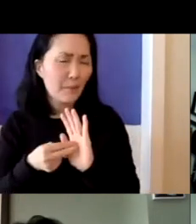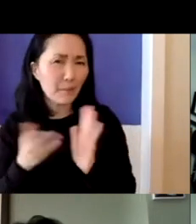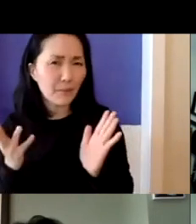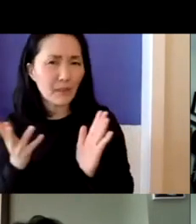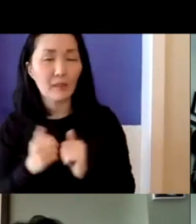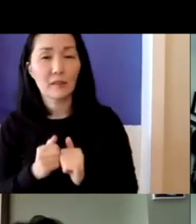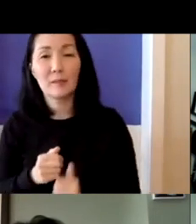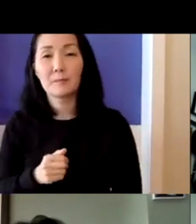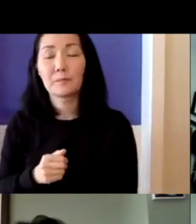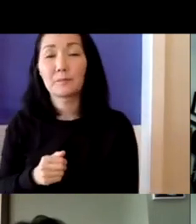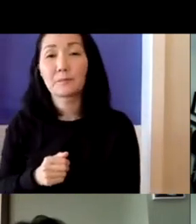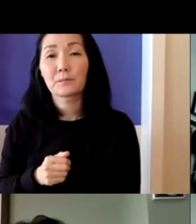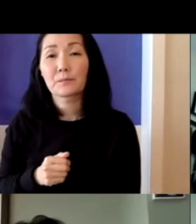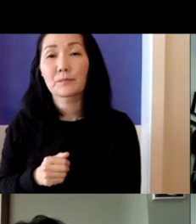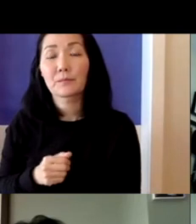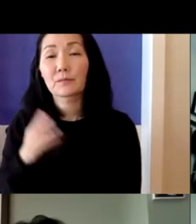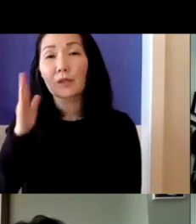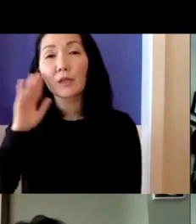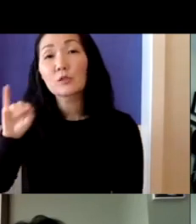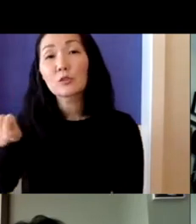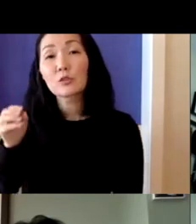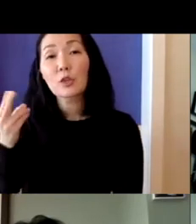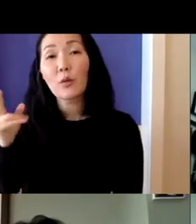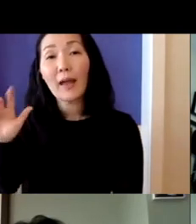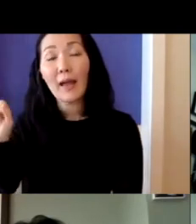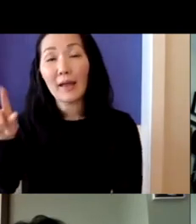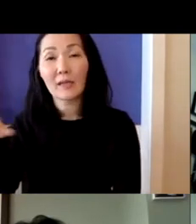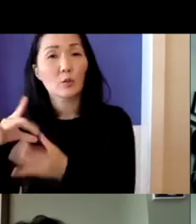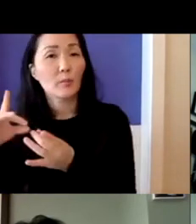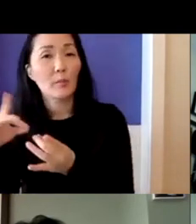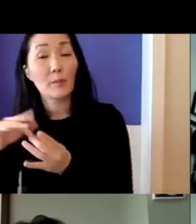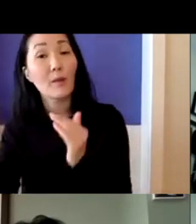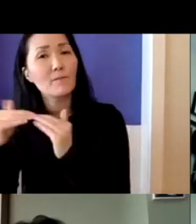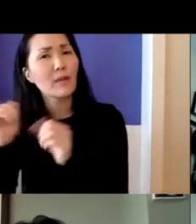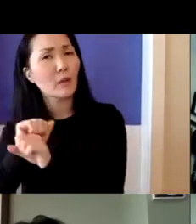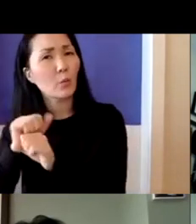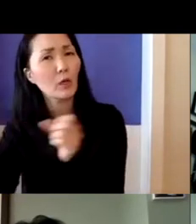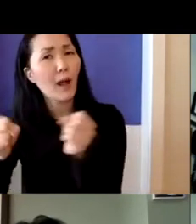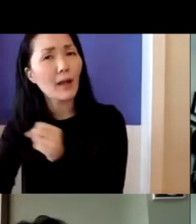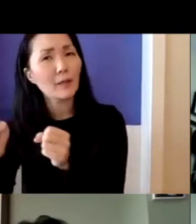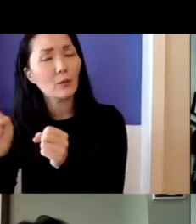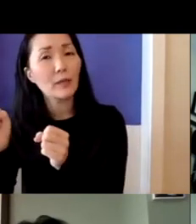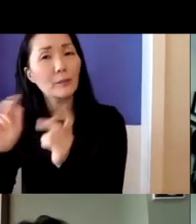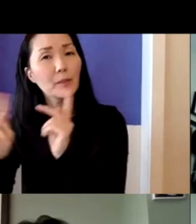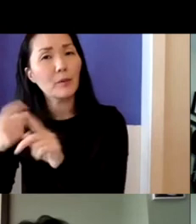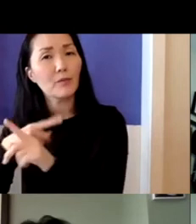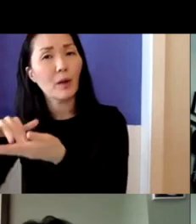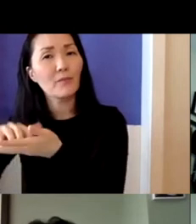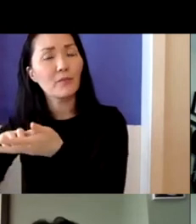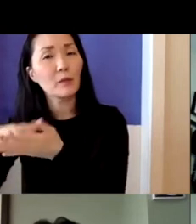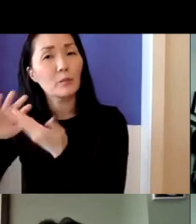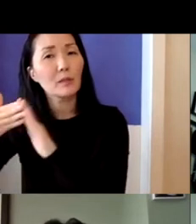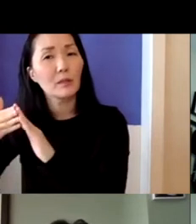Johanna tying in the opportunity for fair work and recognizing the legitimacy of the informal